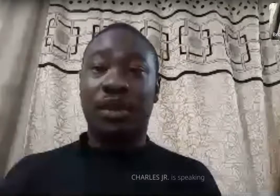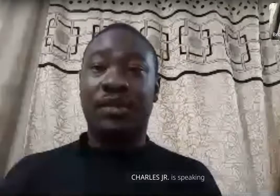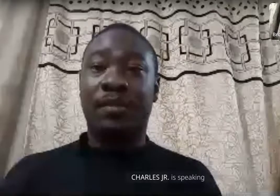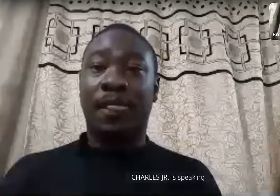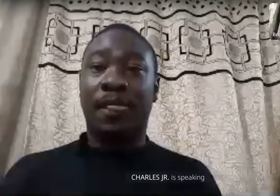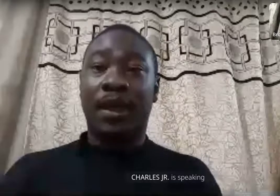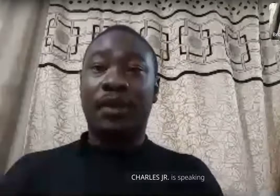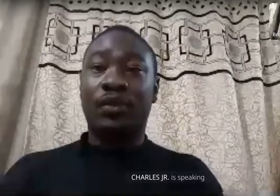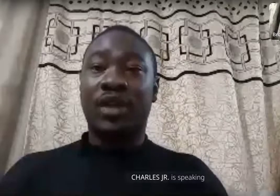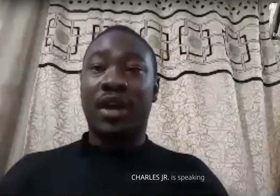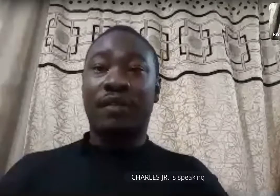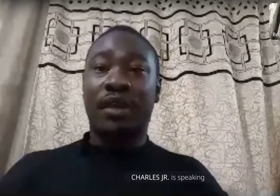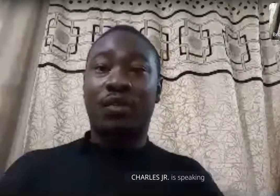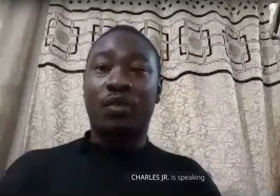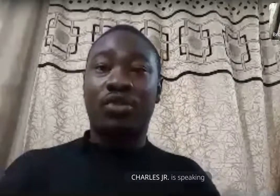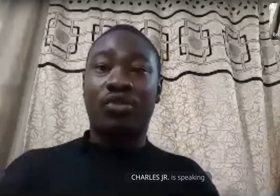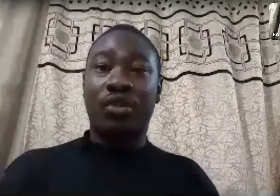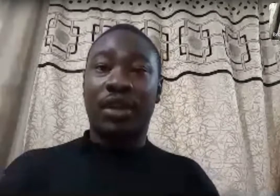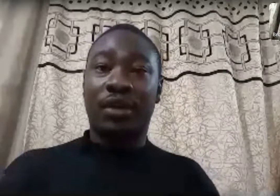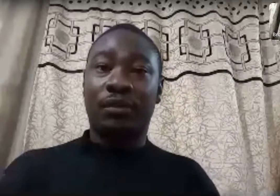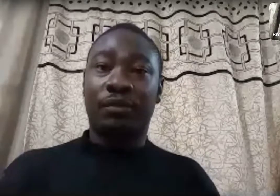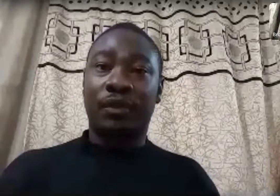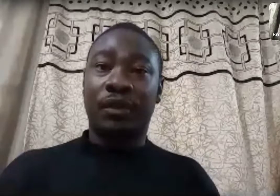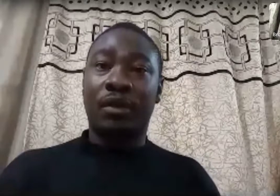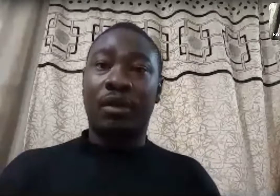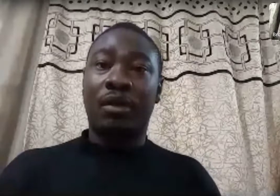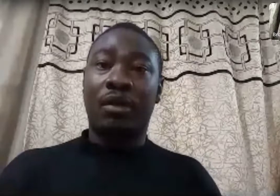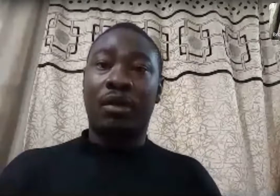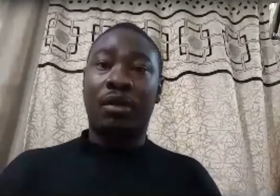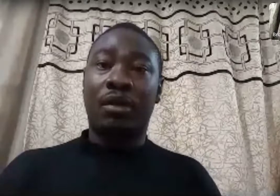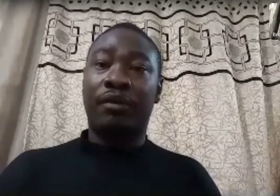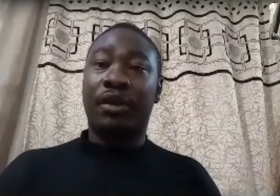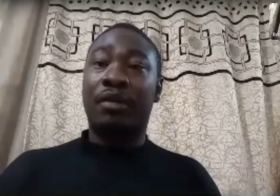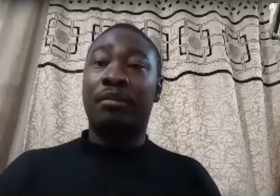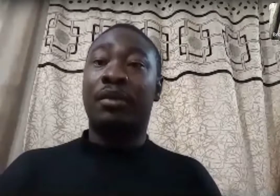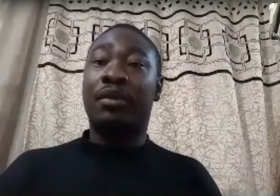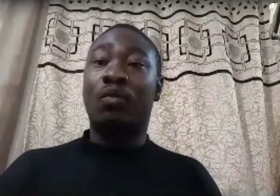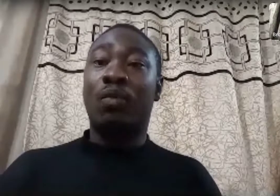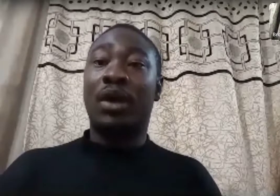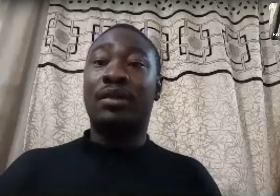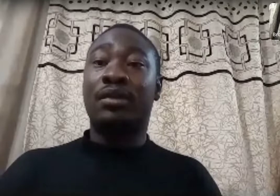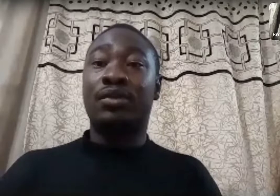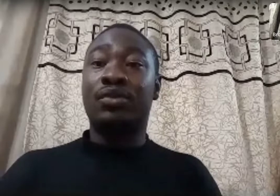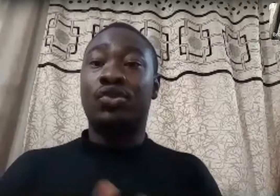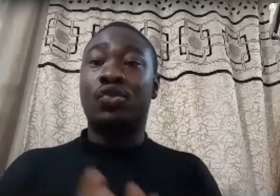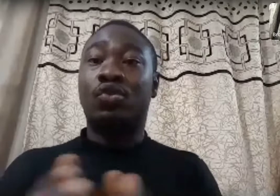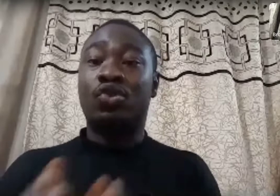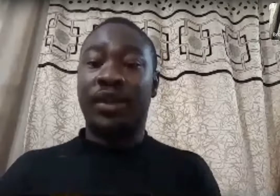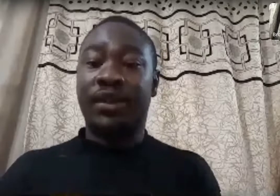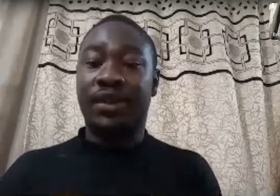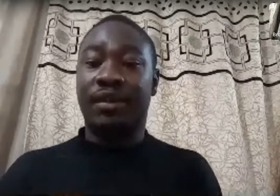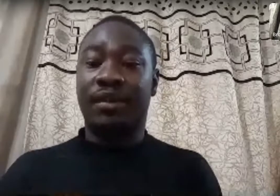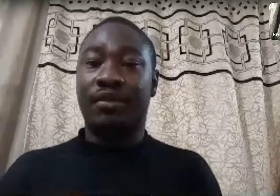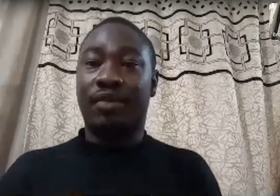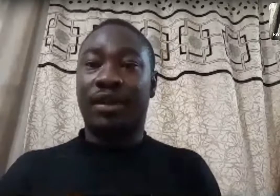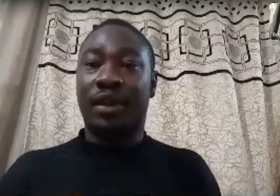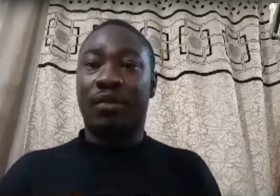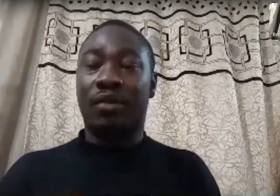quick rundown of 1 to 20 right now. A quick rundown.